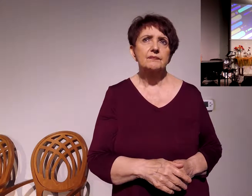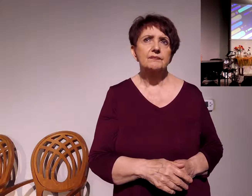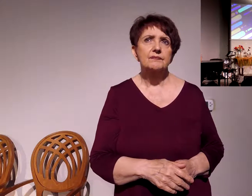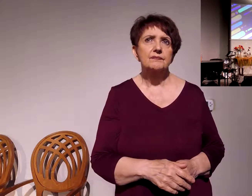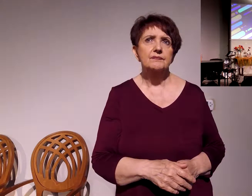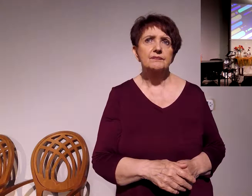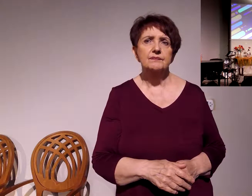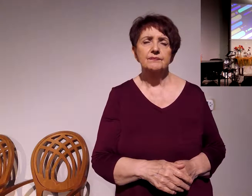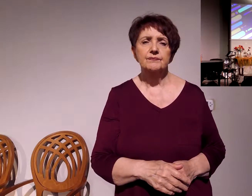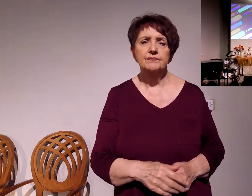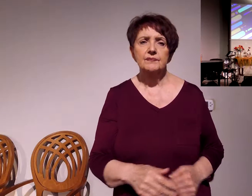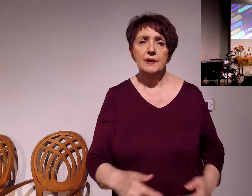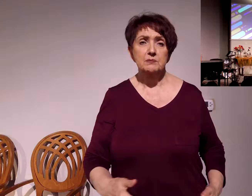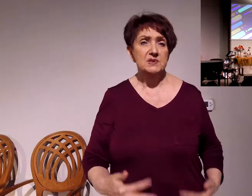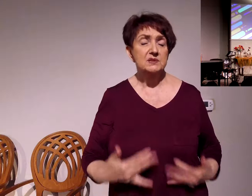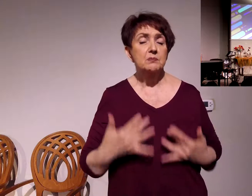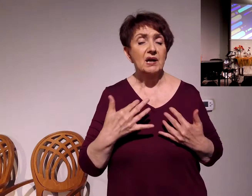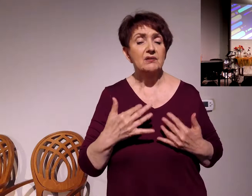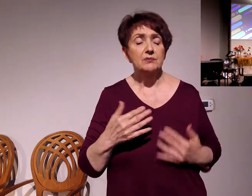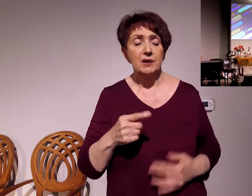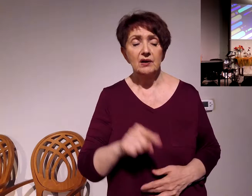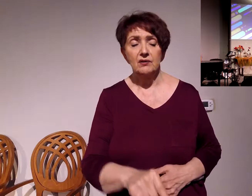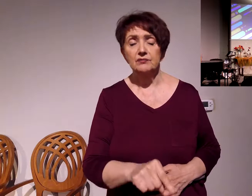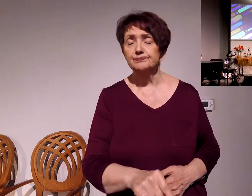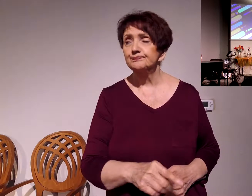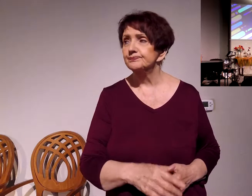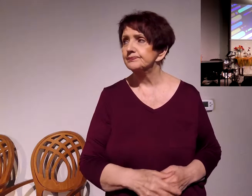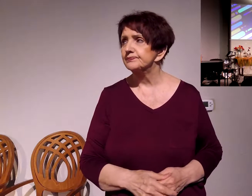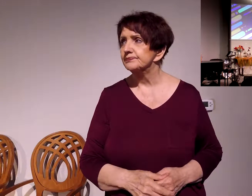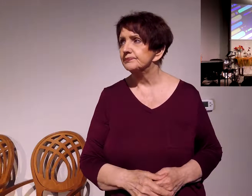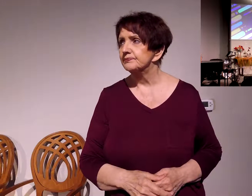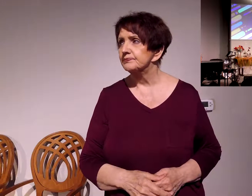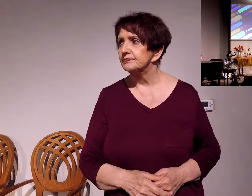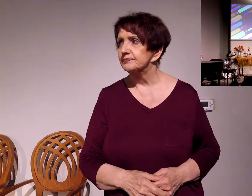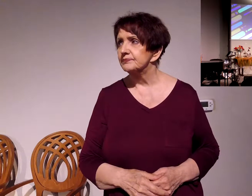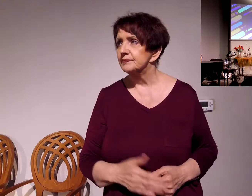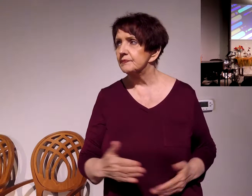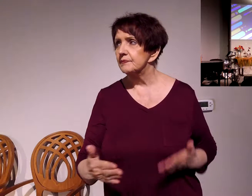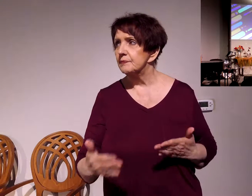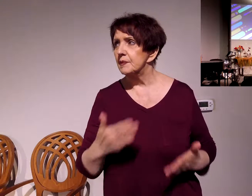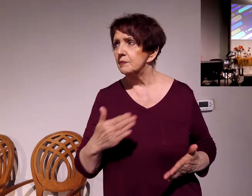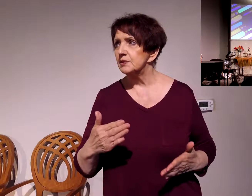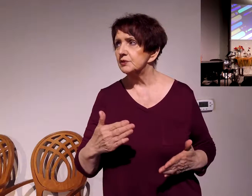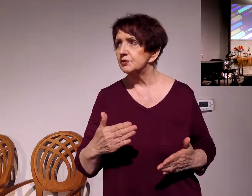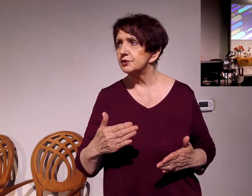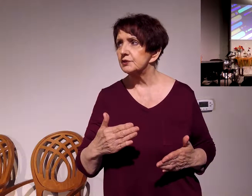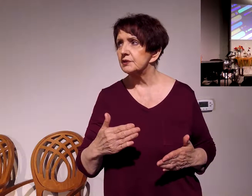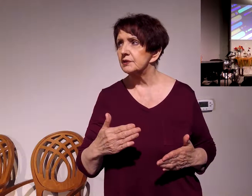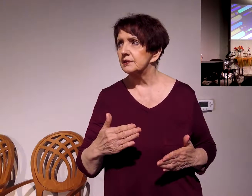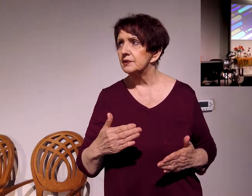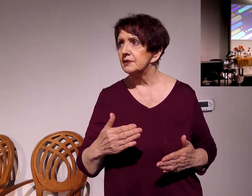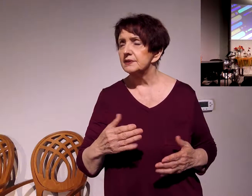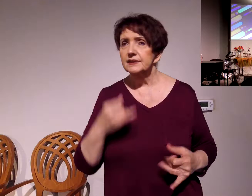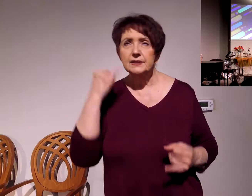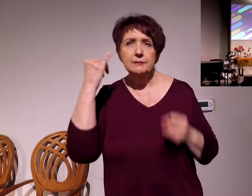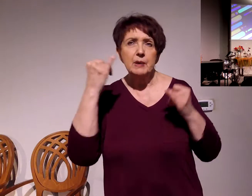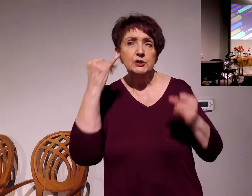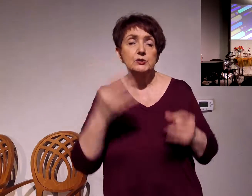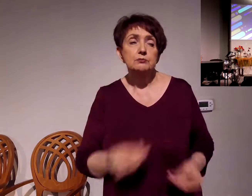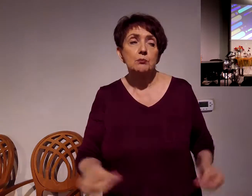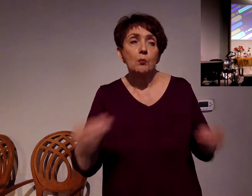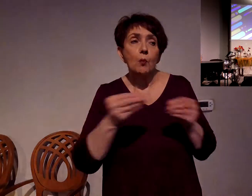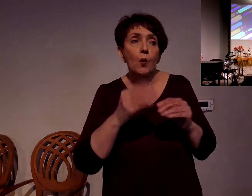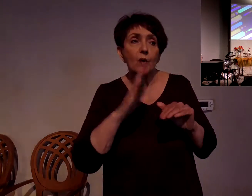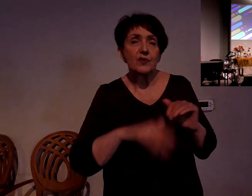to turn down the lights. I'm inspired by this other sister that might go beyond what we could imagine.